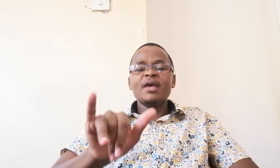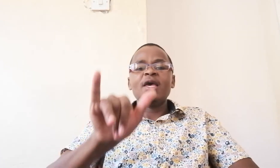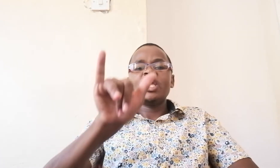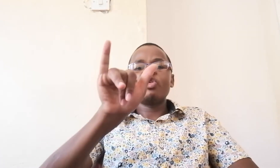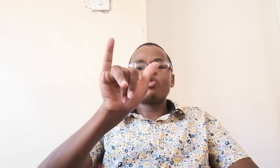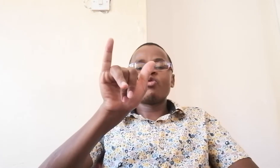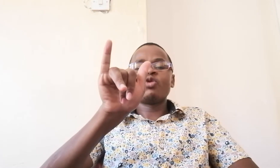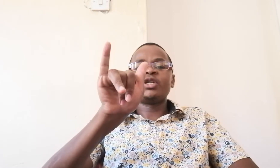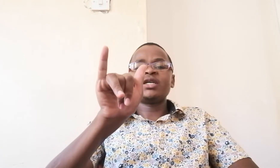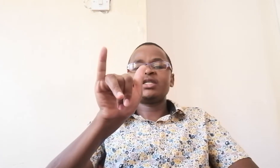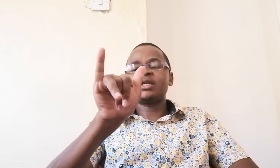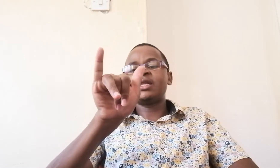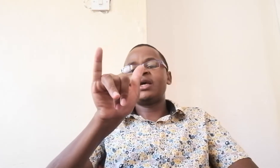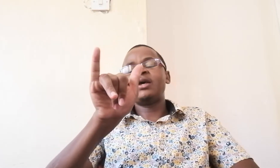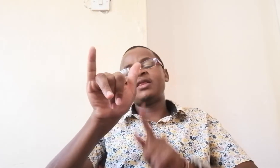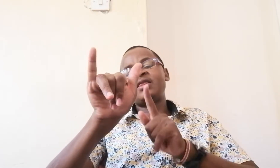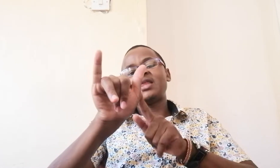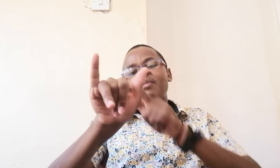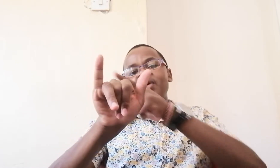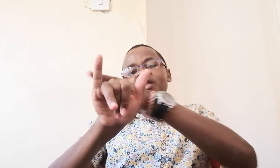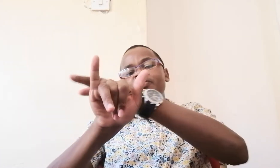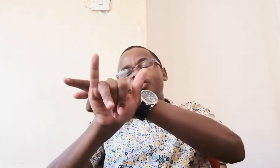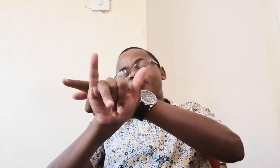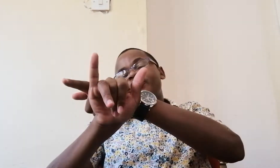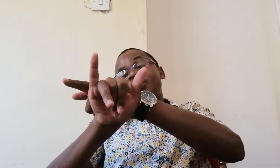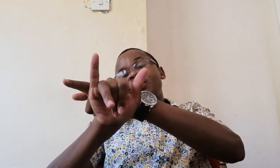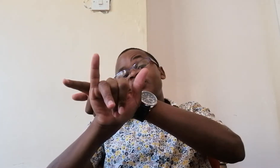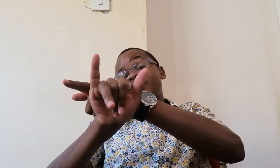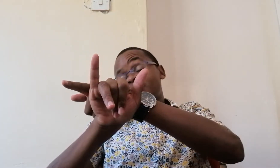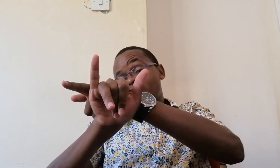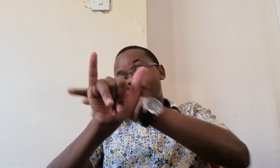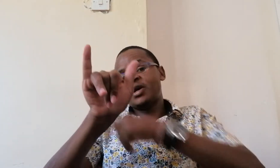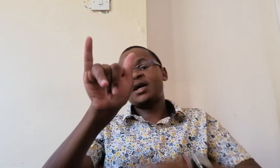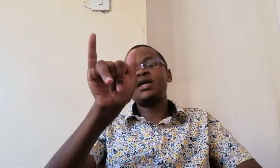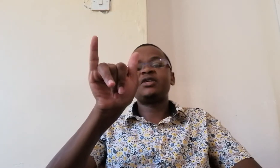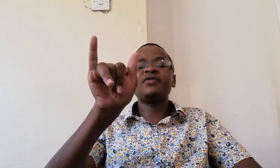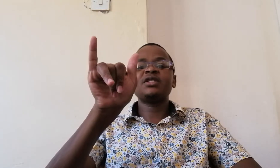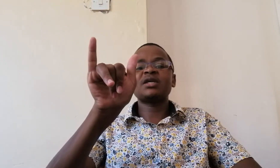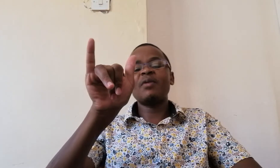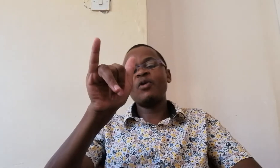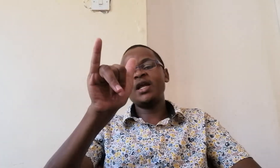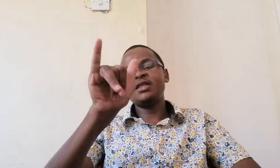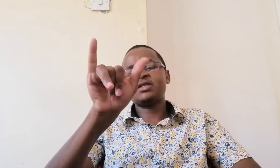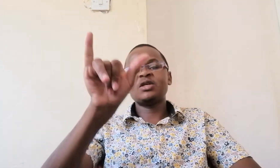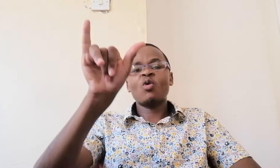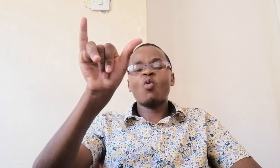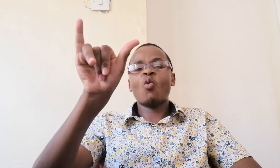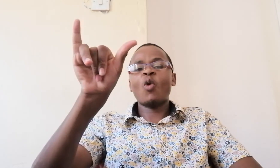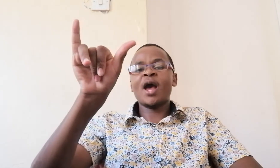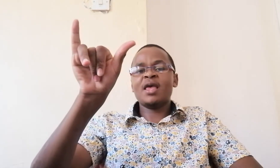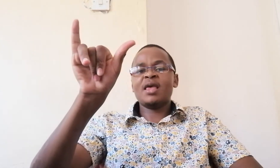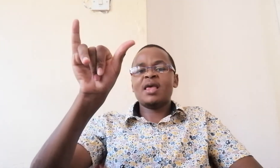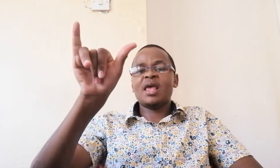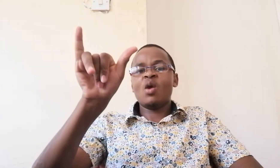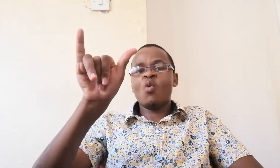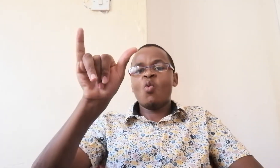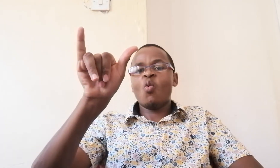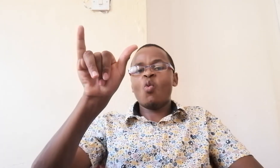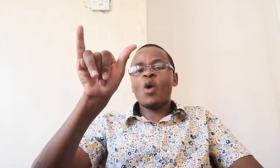Y, you just the thumb at the middle of the small finger, it faces upward like this. Y,